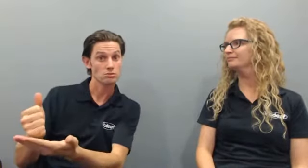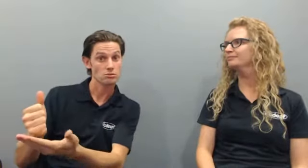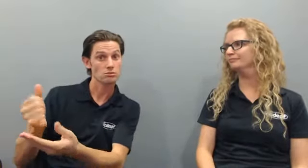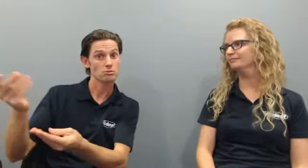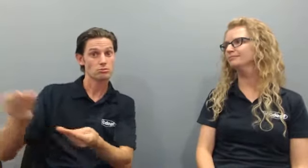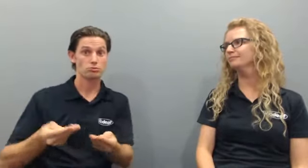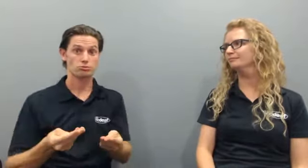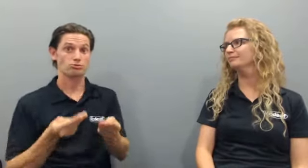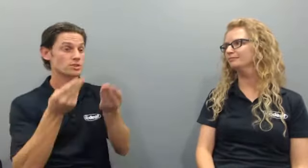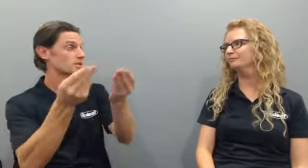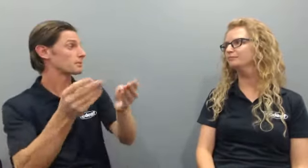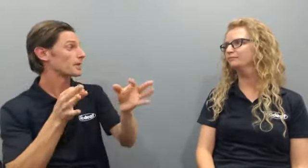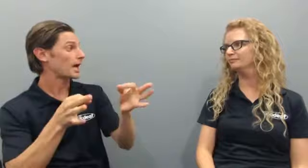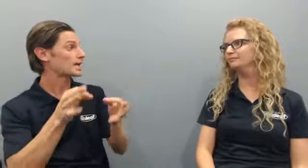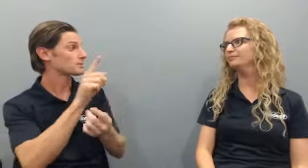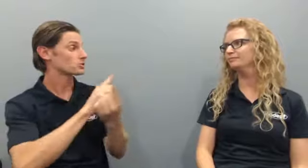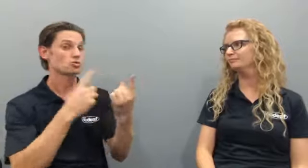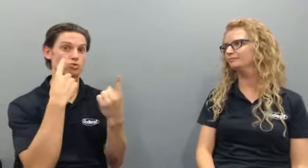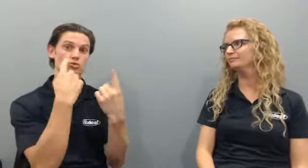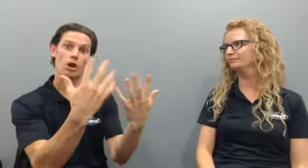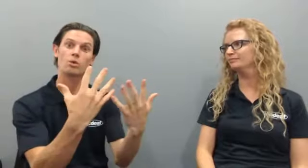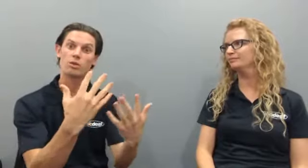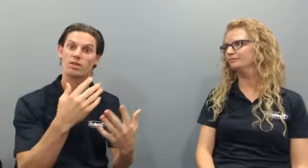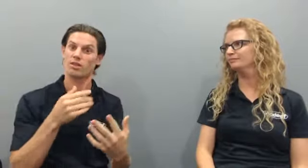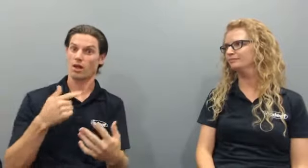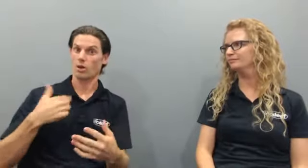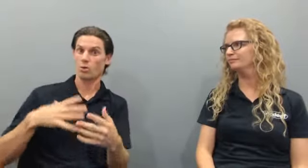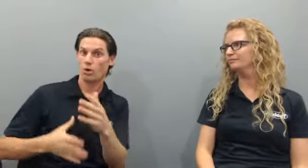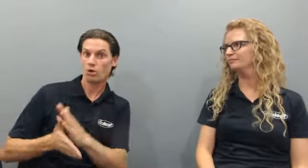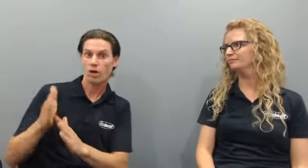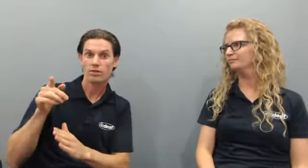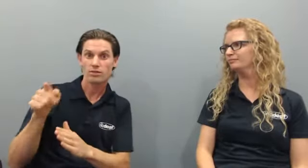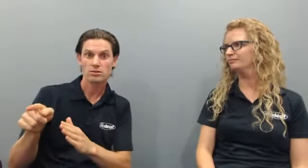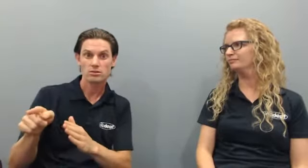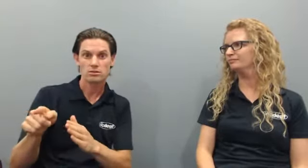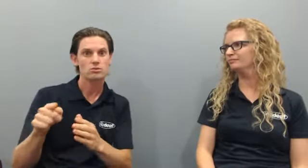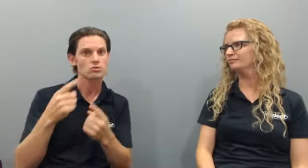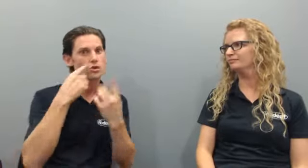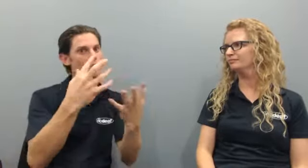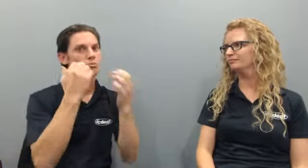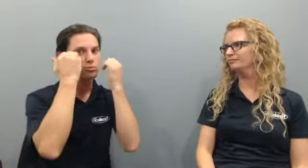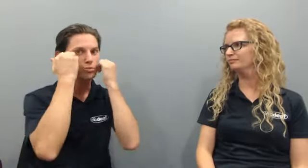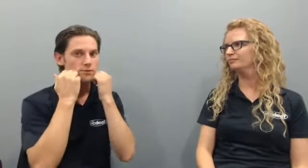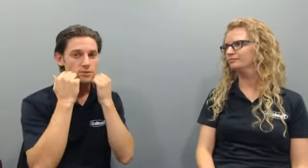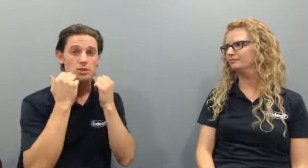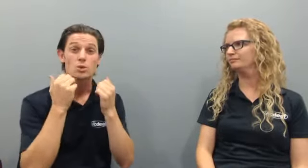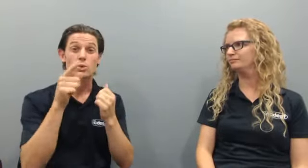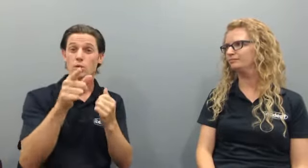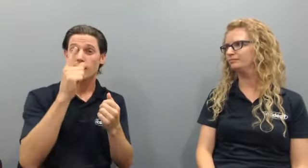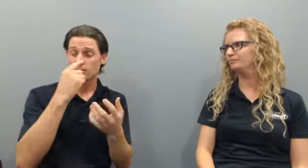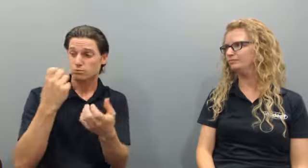you can print and take with you to your planning meeting to show them the course that you're interested in attending. So then you have more